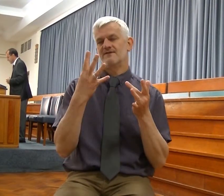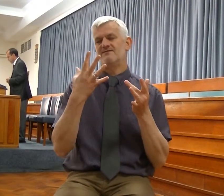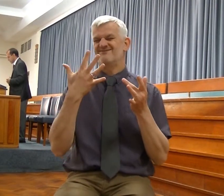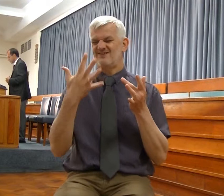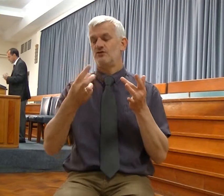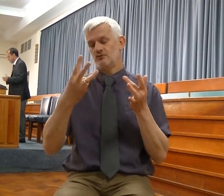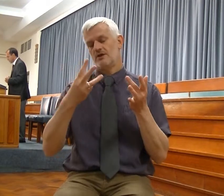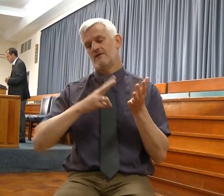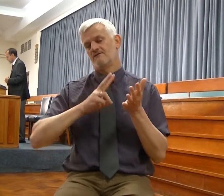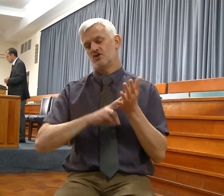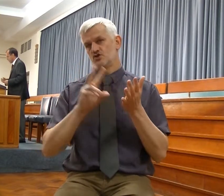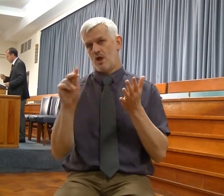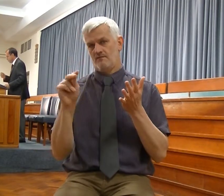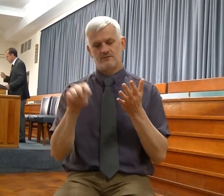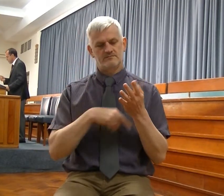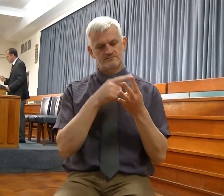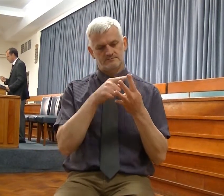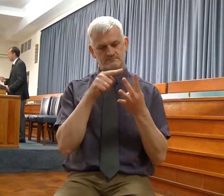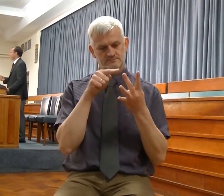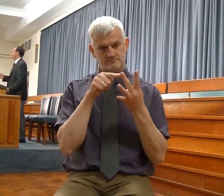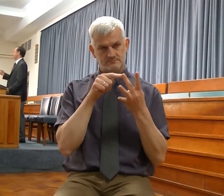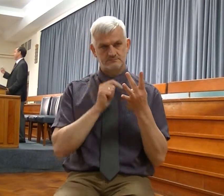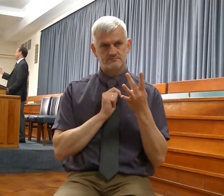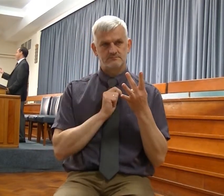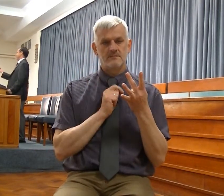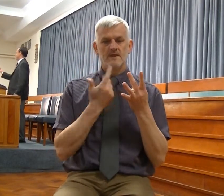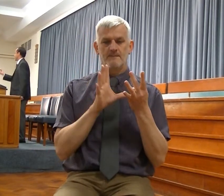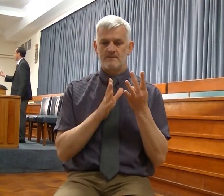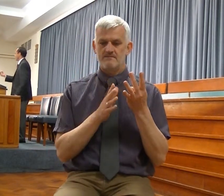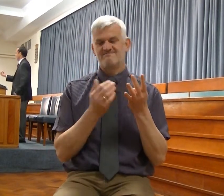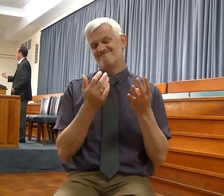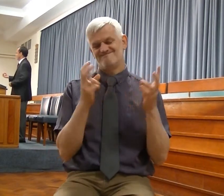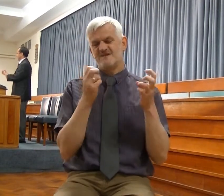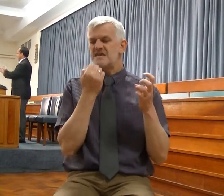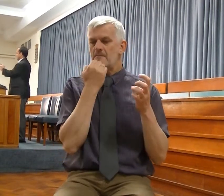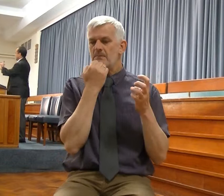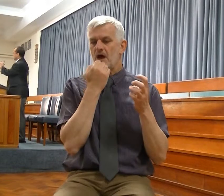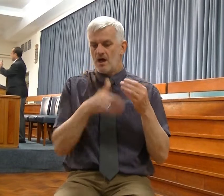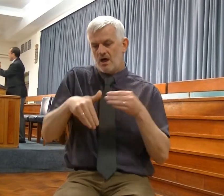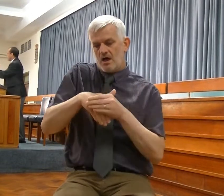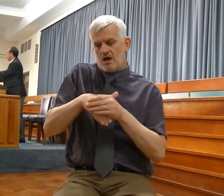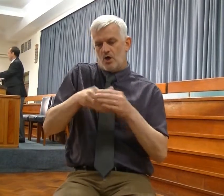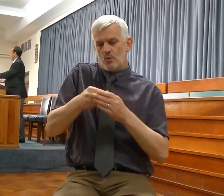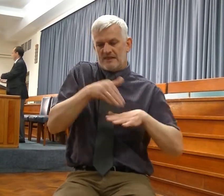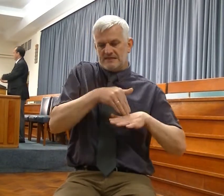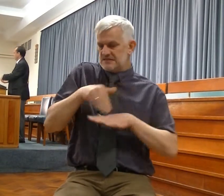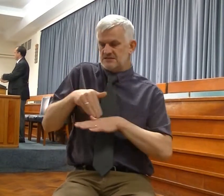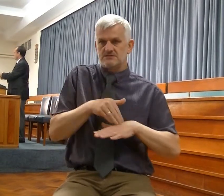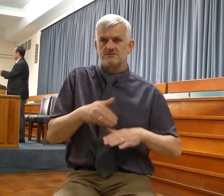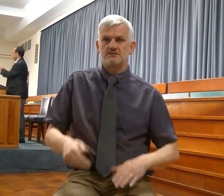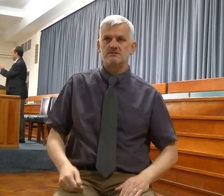12. The second thing mentioned there, he was numbered with the transgressors. The sinless